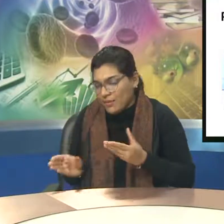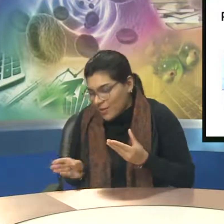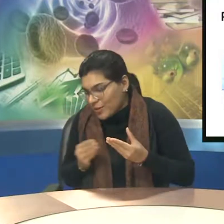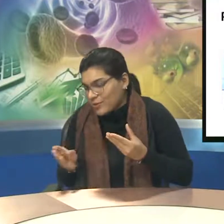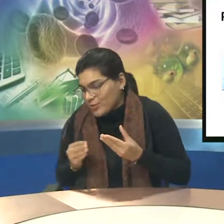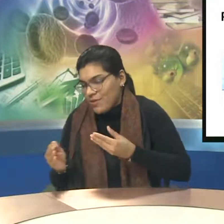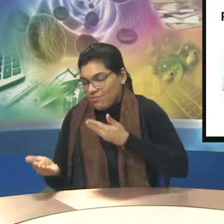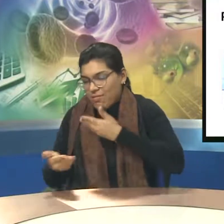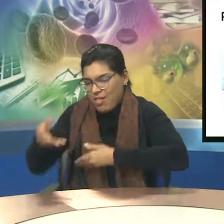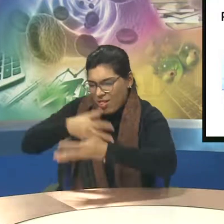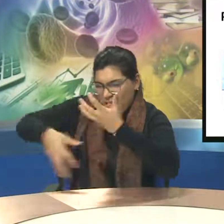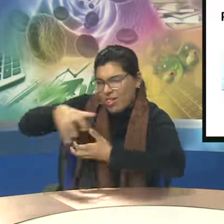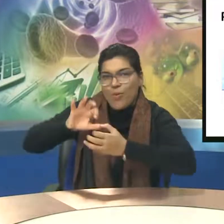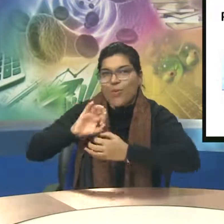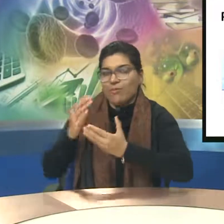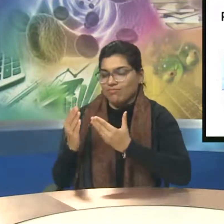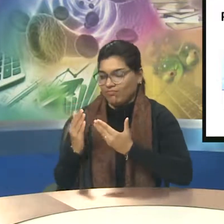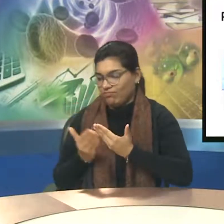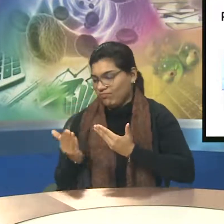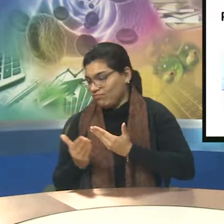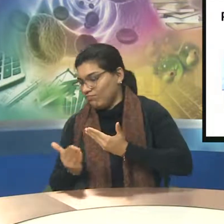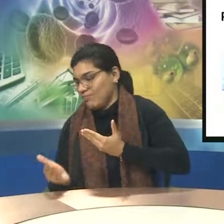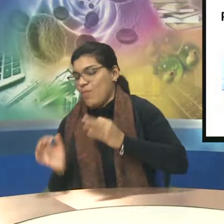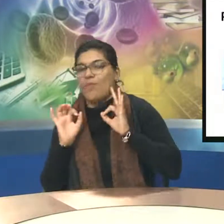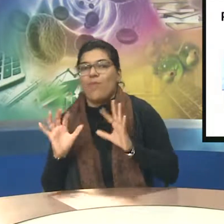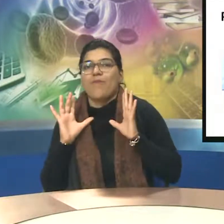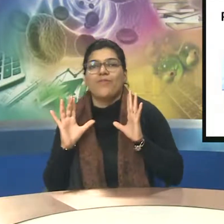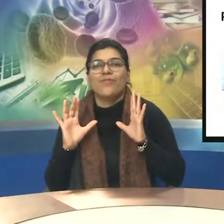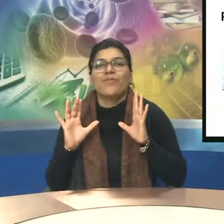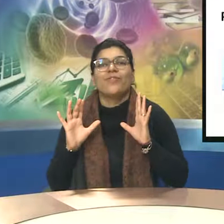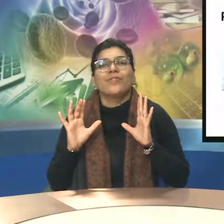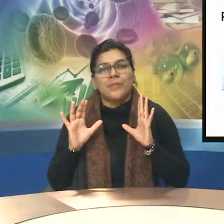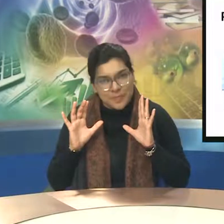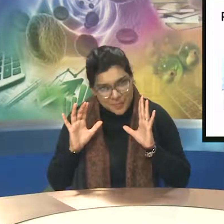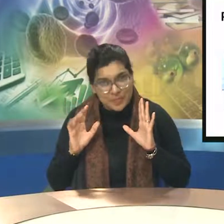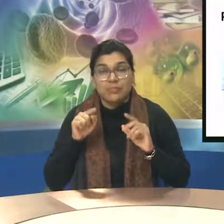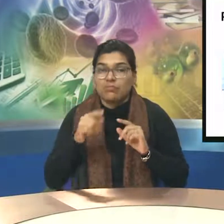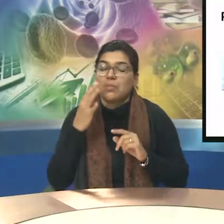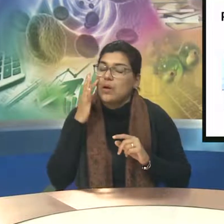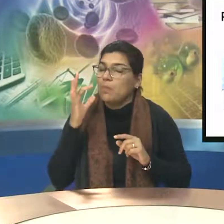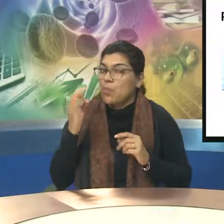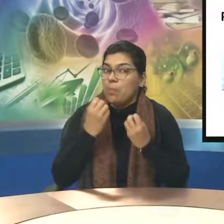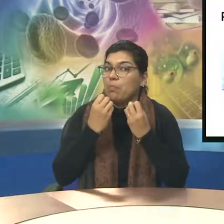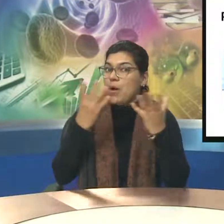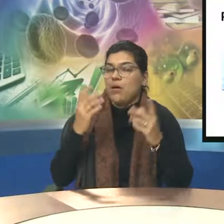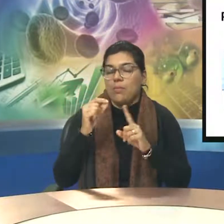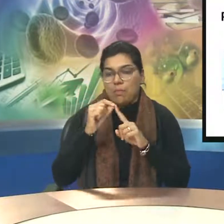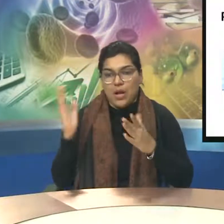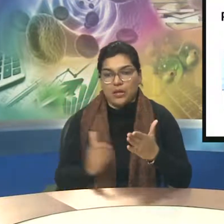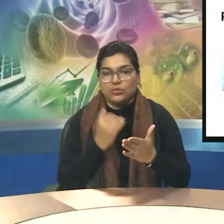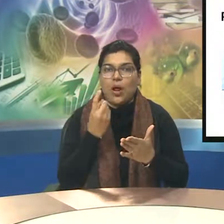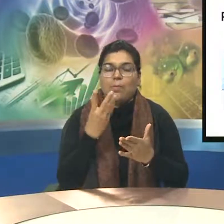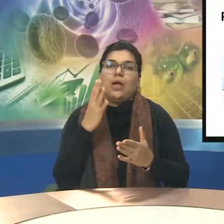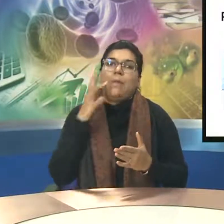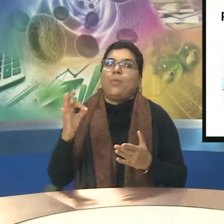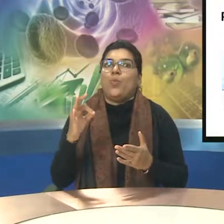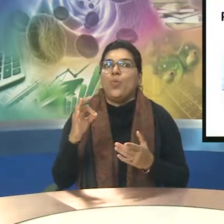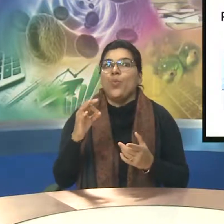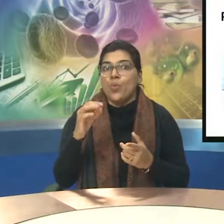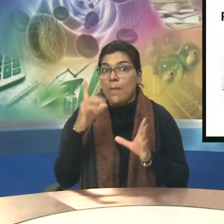Microsoft Word, so it will not get messed up and we can easily take the printouts. It is important while